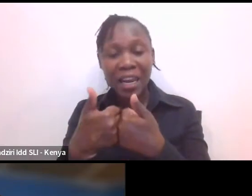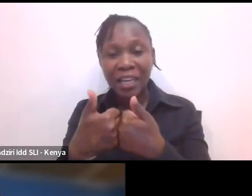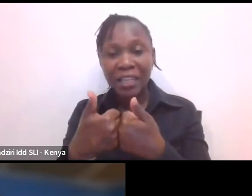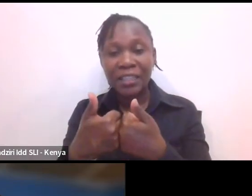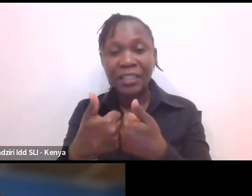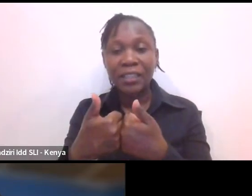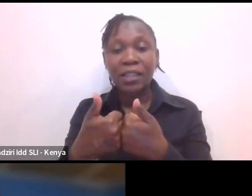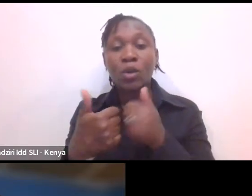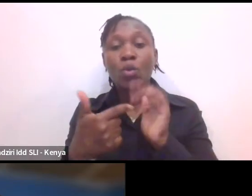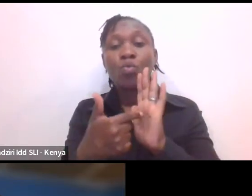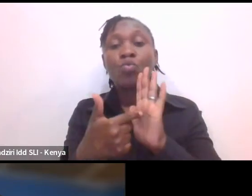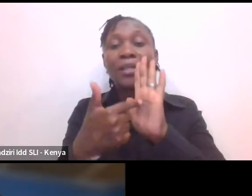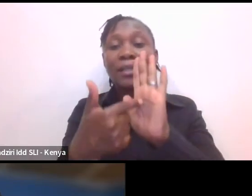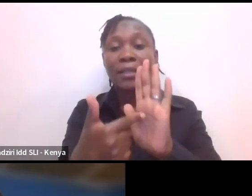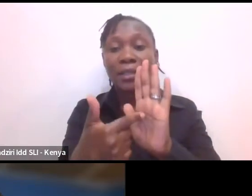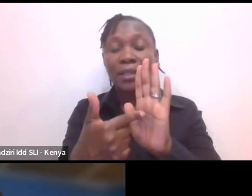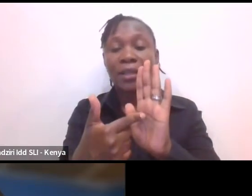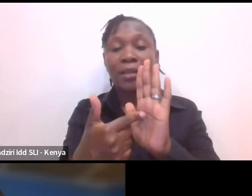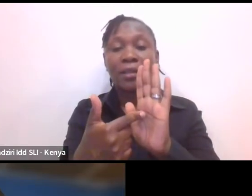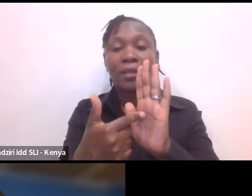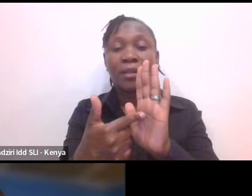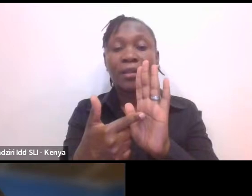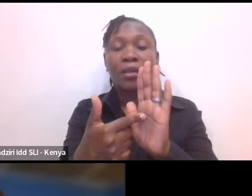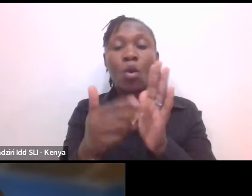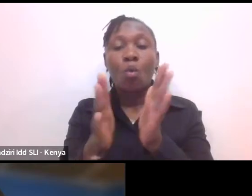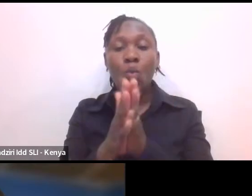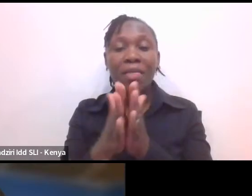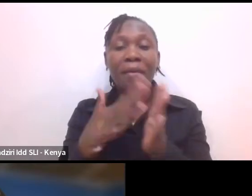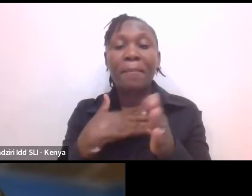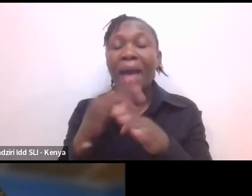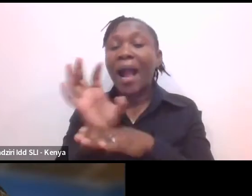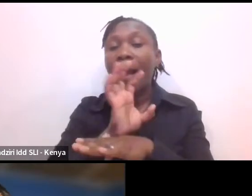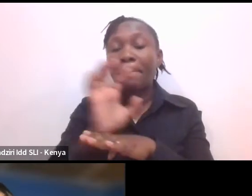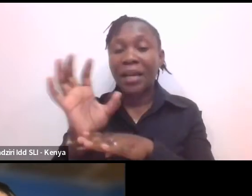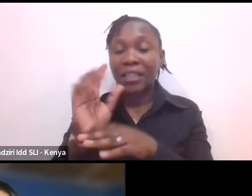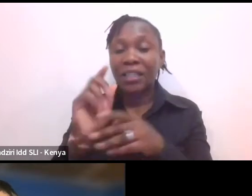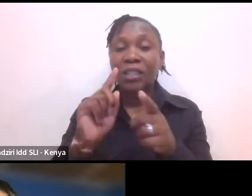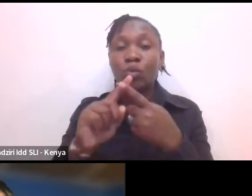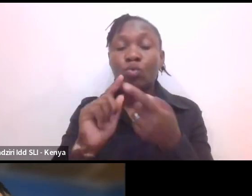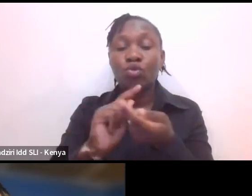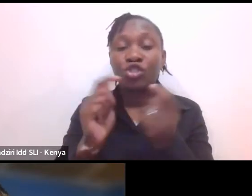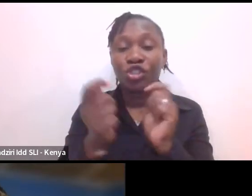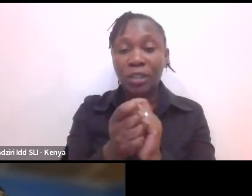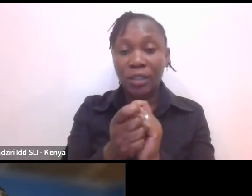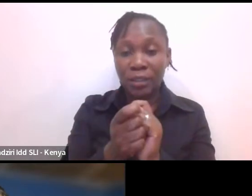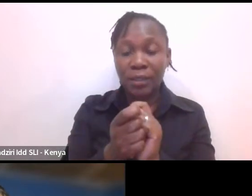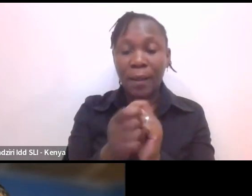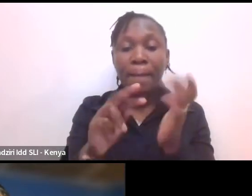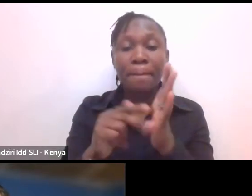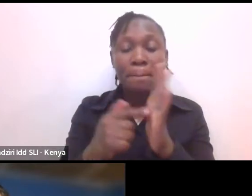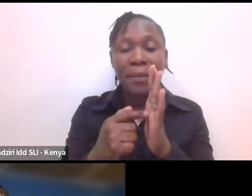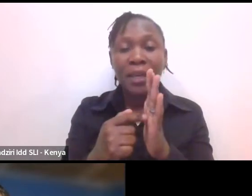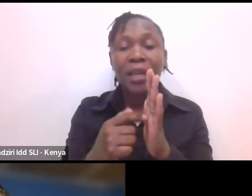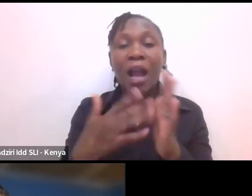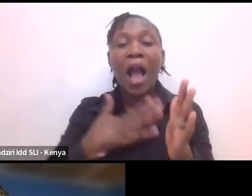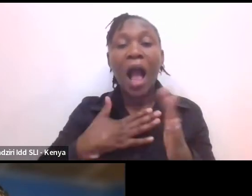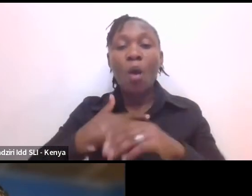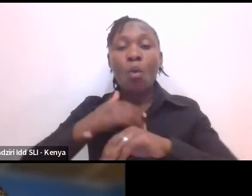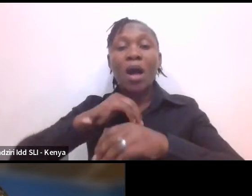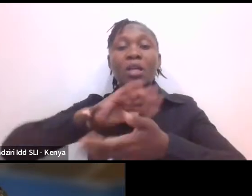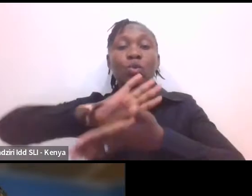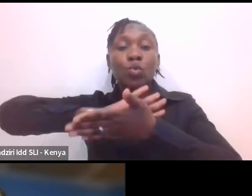to interchange. I mean, as I say, one of our schools is now teaching every single child British Sign